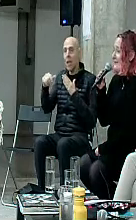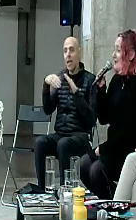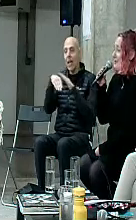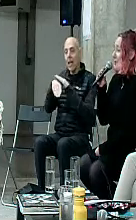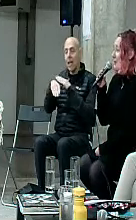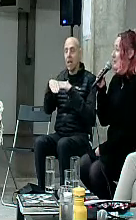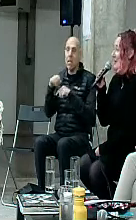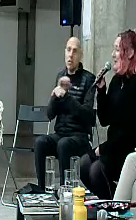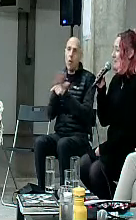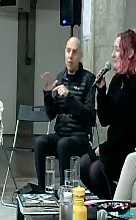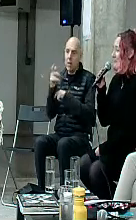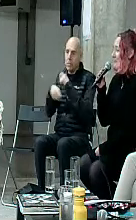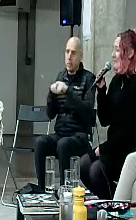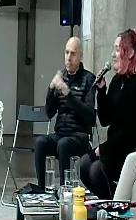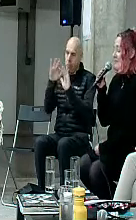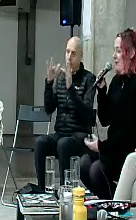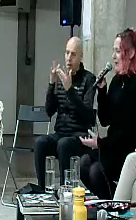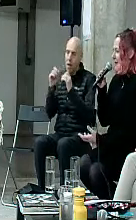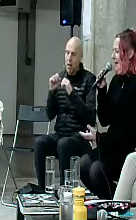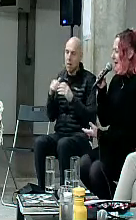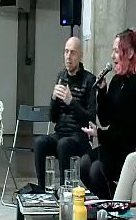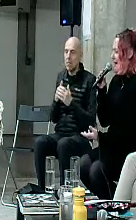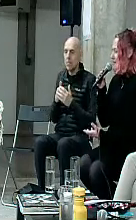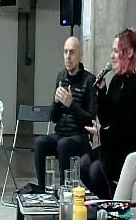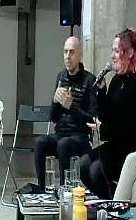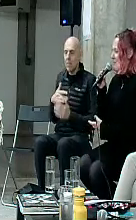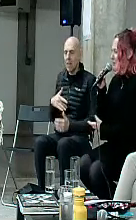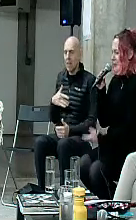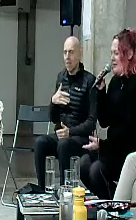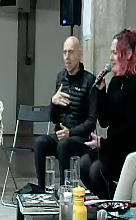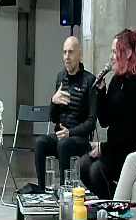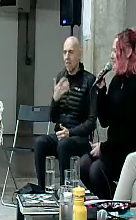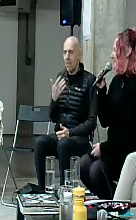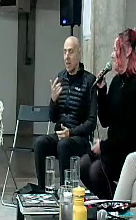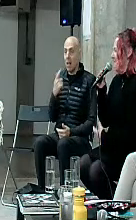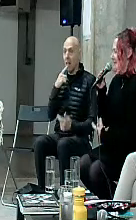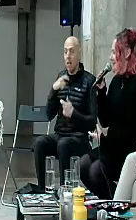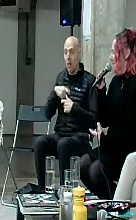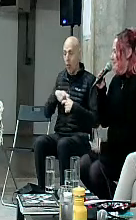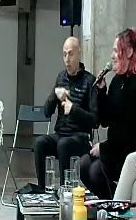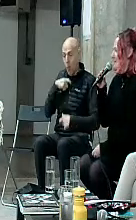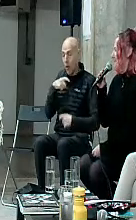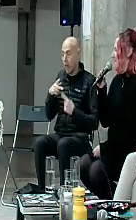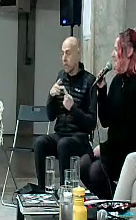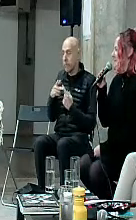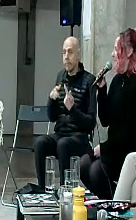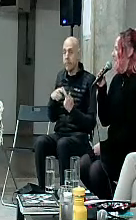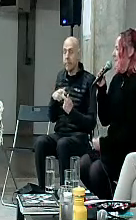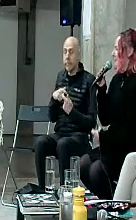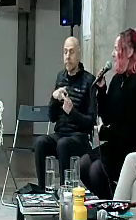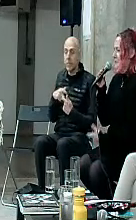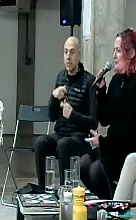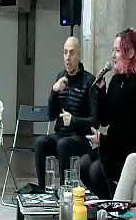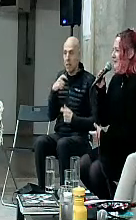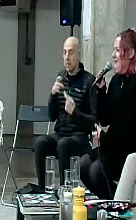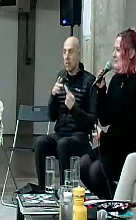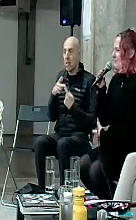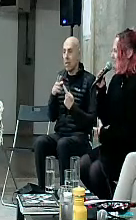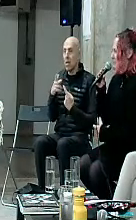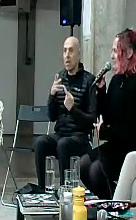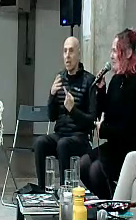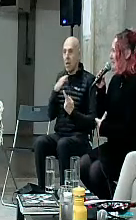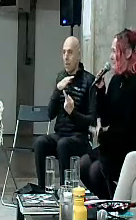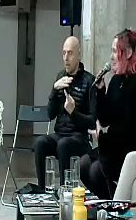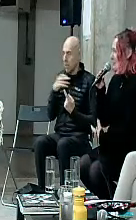online. So it felt like I had lawyers and solicitors and medical